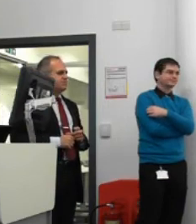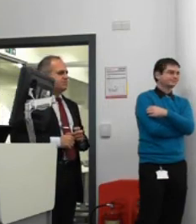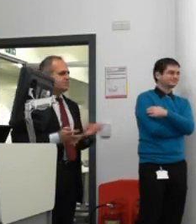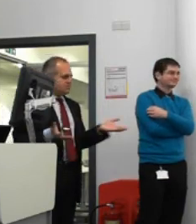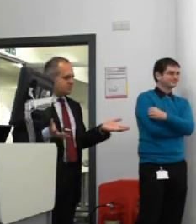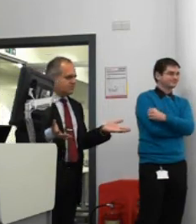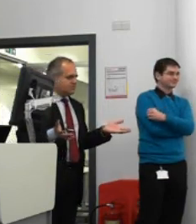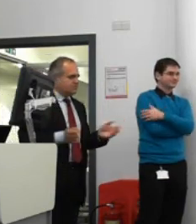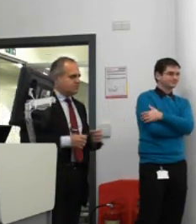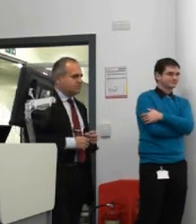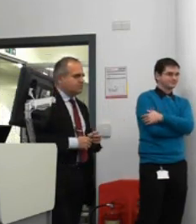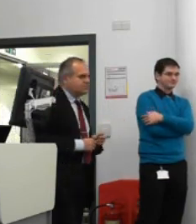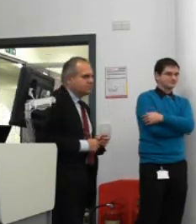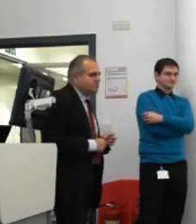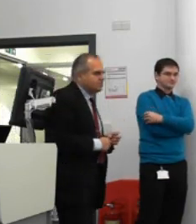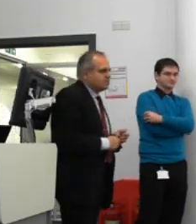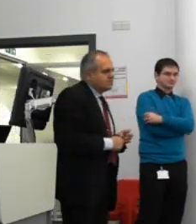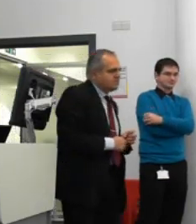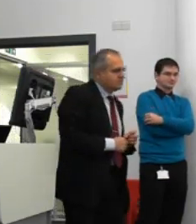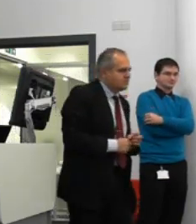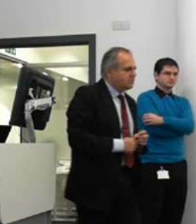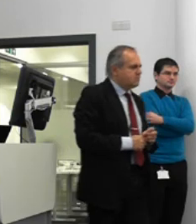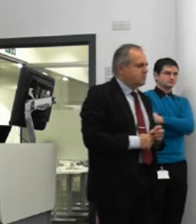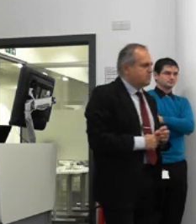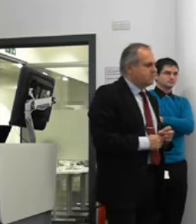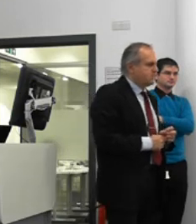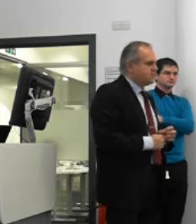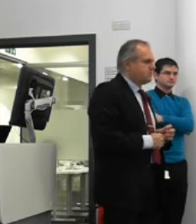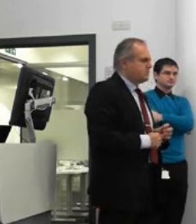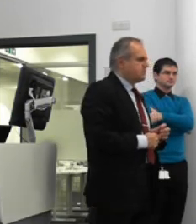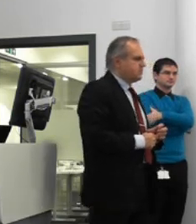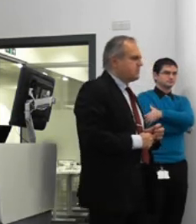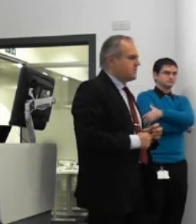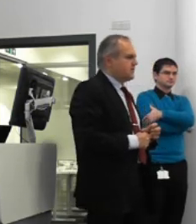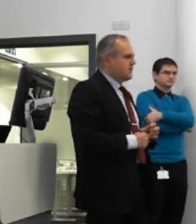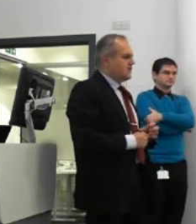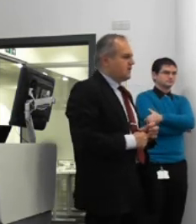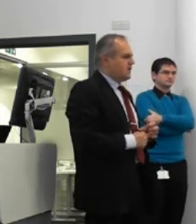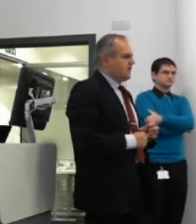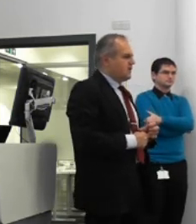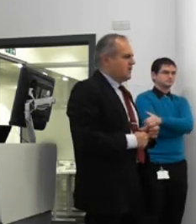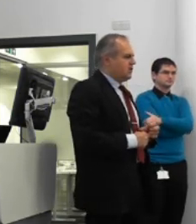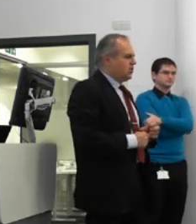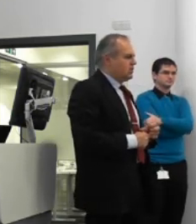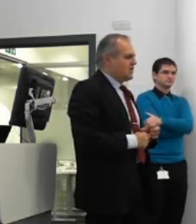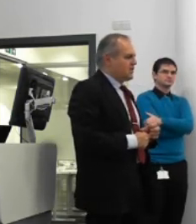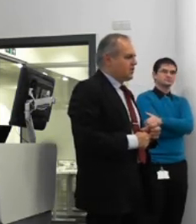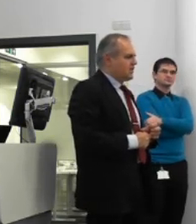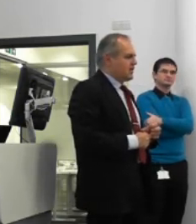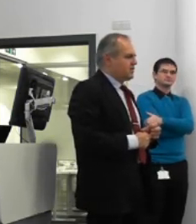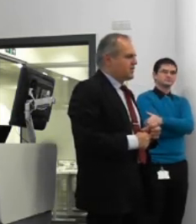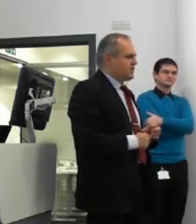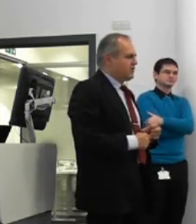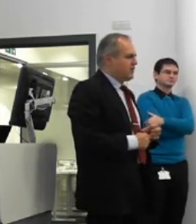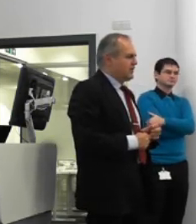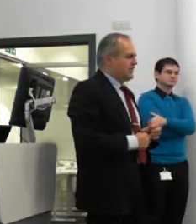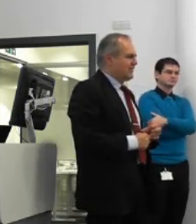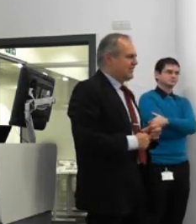what i heard you say that the sbri only supports 50 of the funding no they support 100 of the funding oh